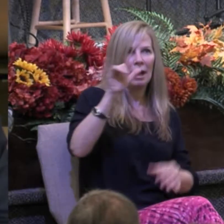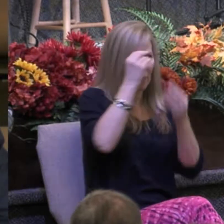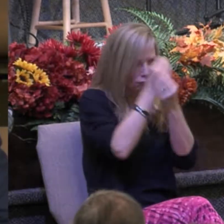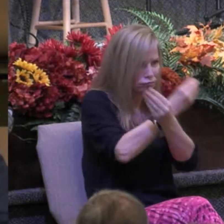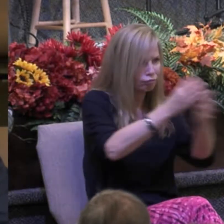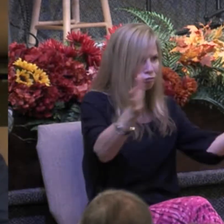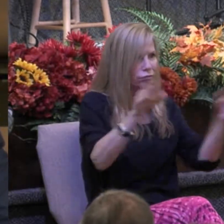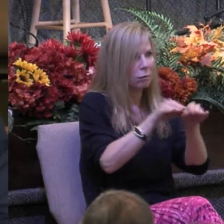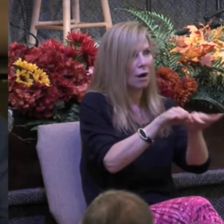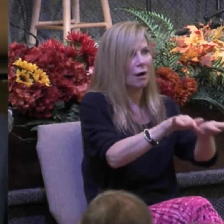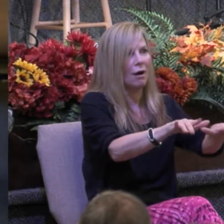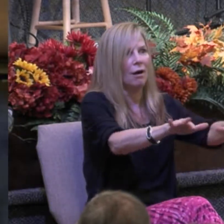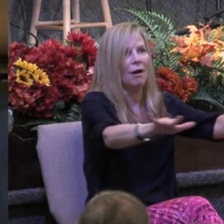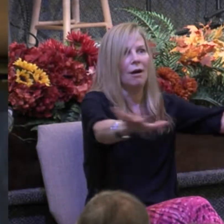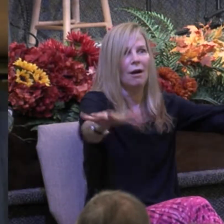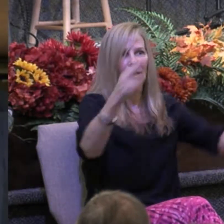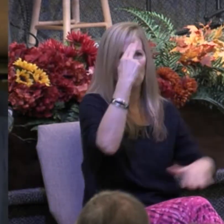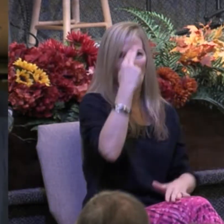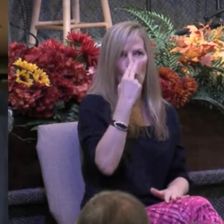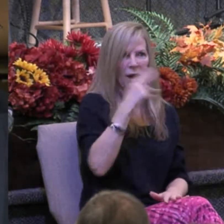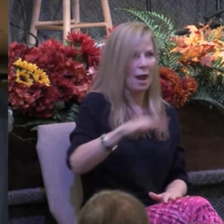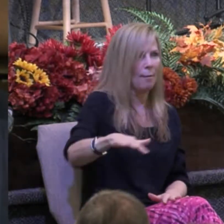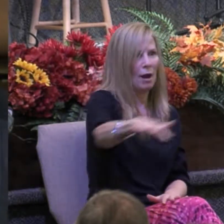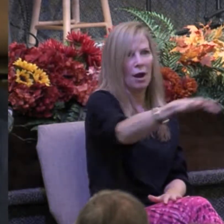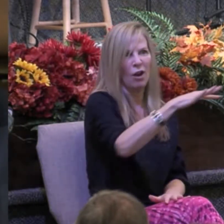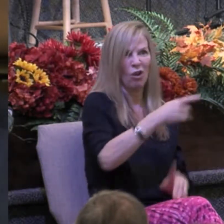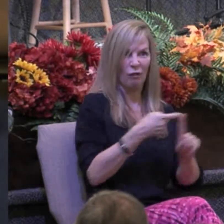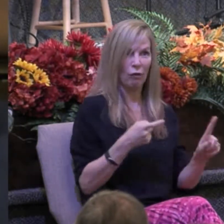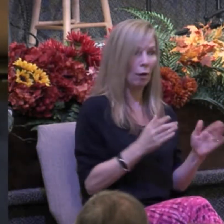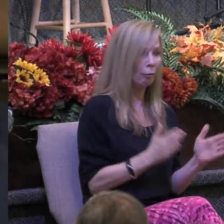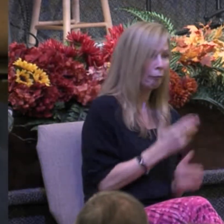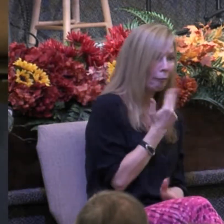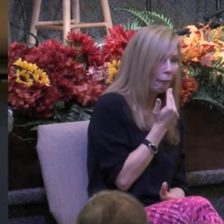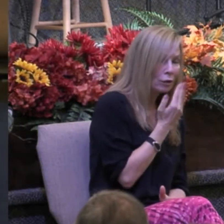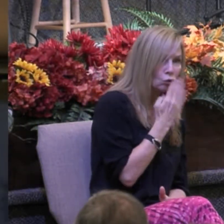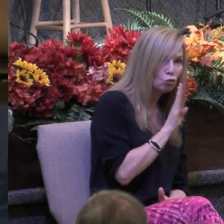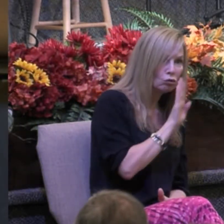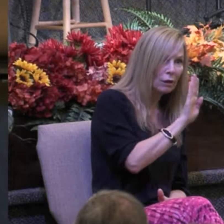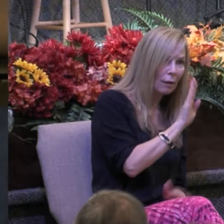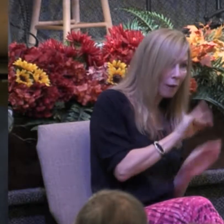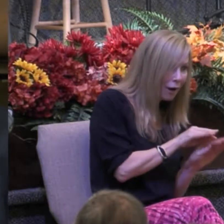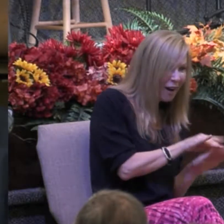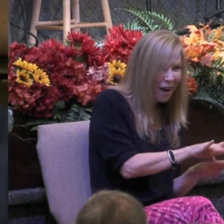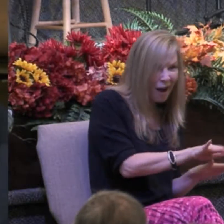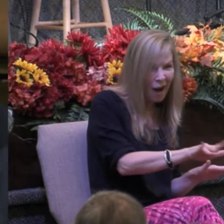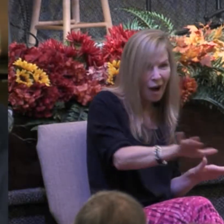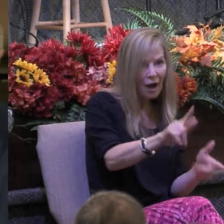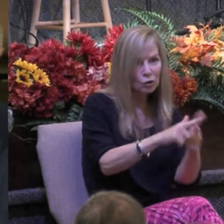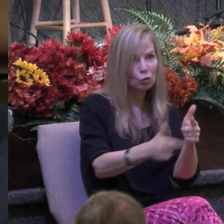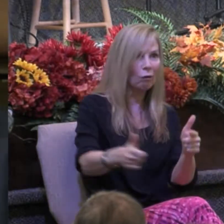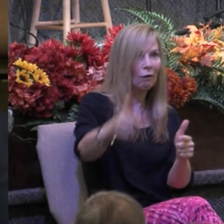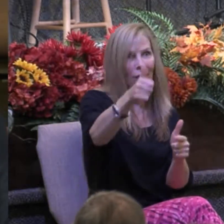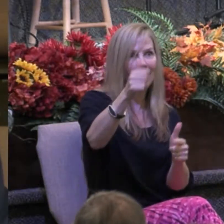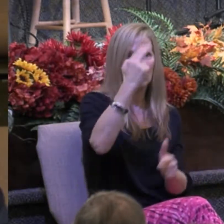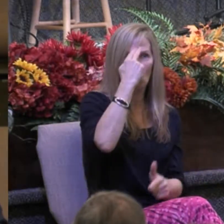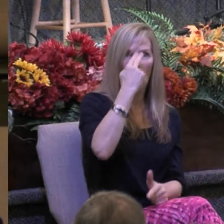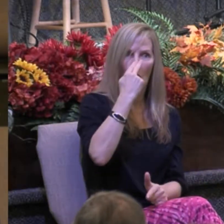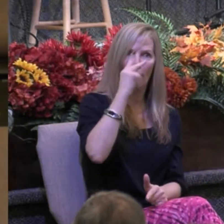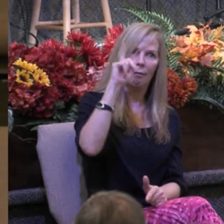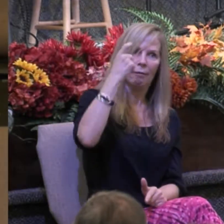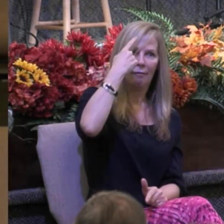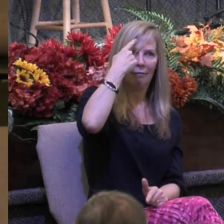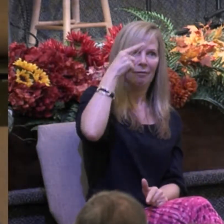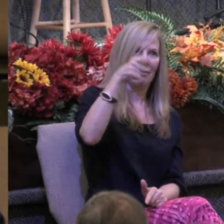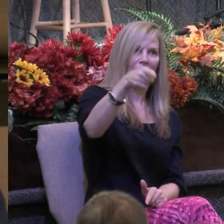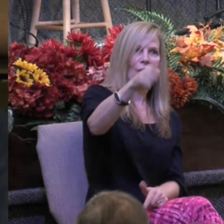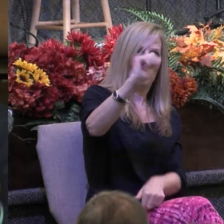Empire so that it travels all the way from Jerusalem to the imperial city of that day, the city